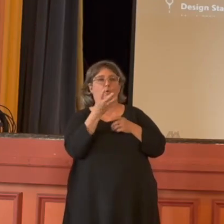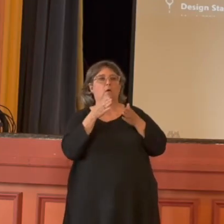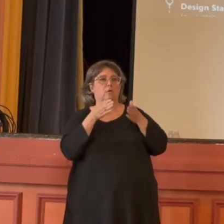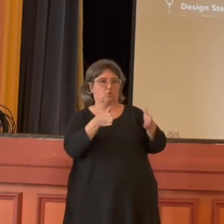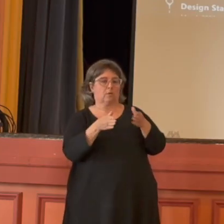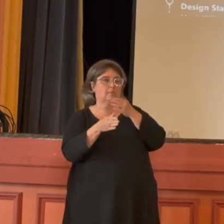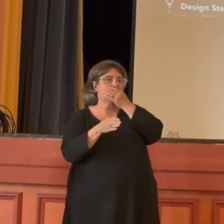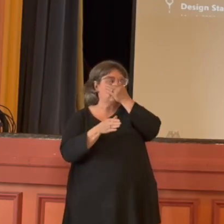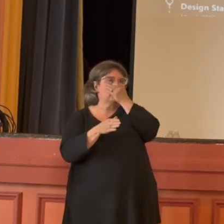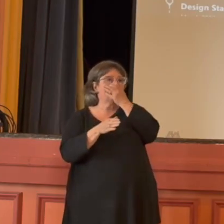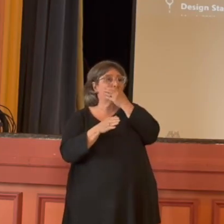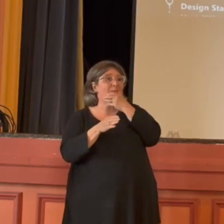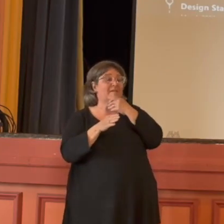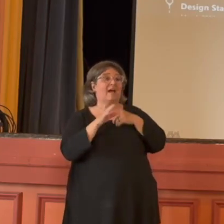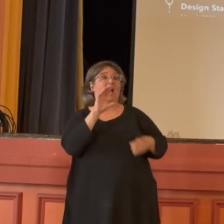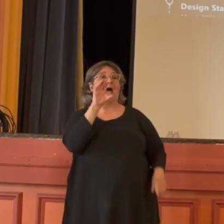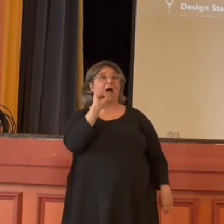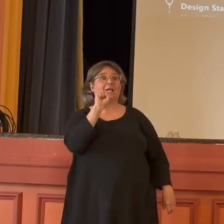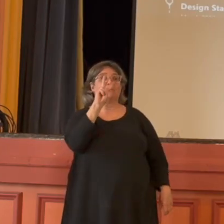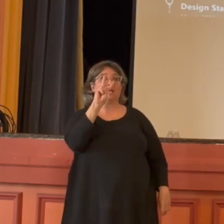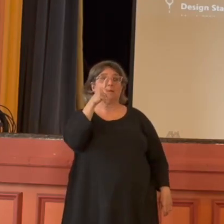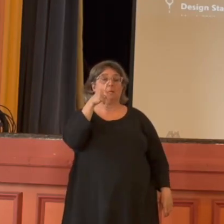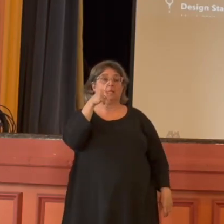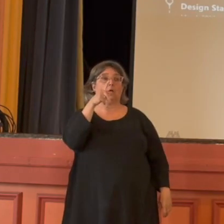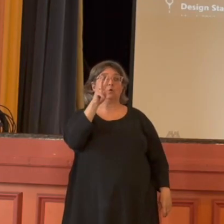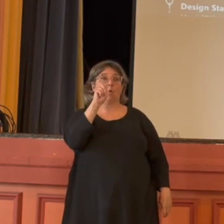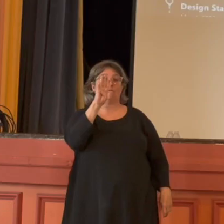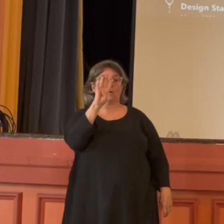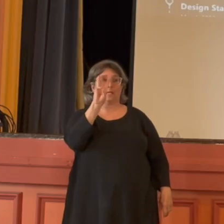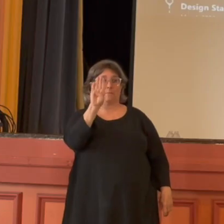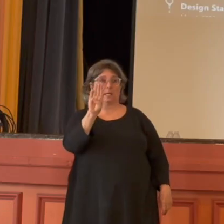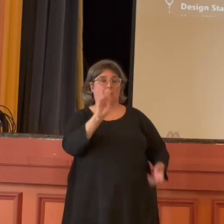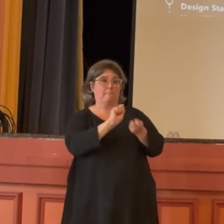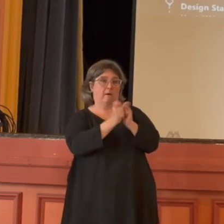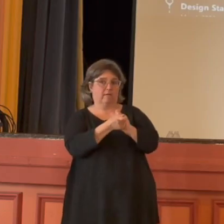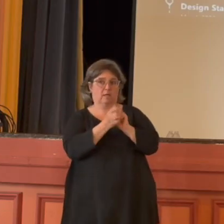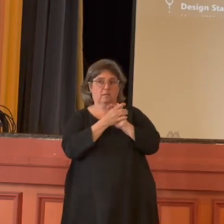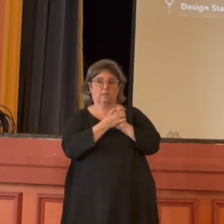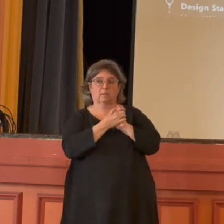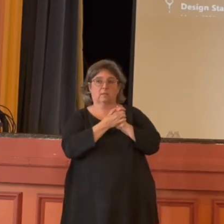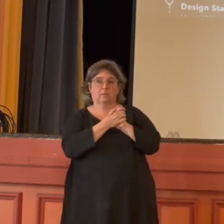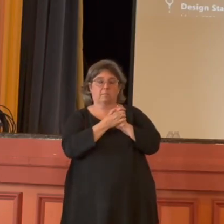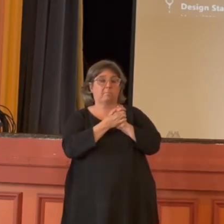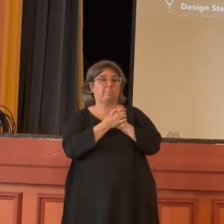Street SPP 206A and B modification.